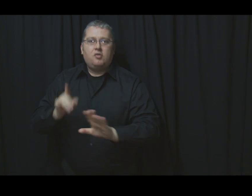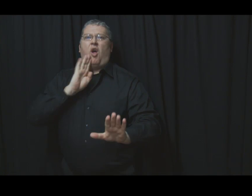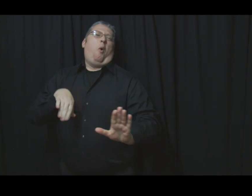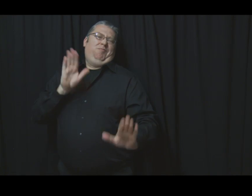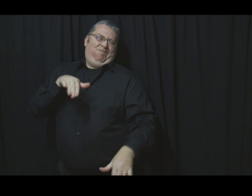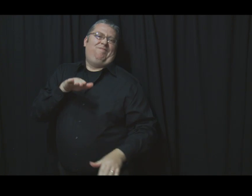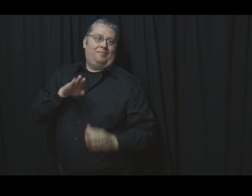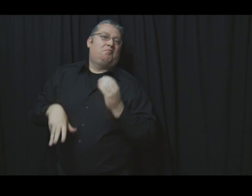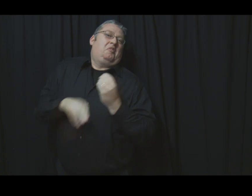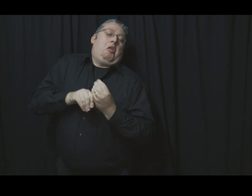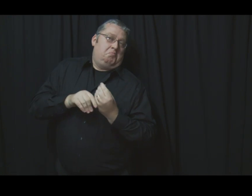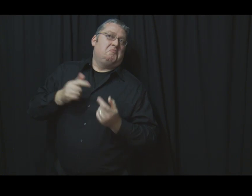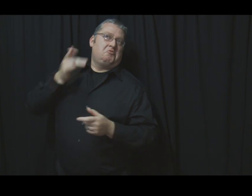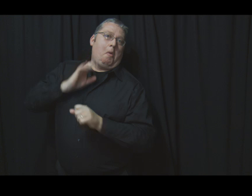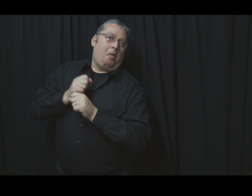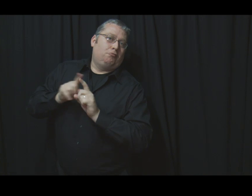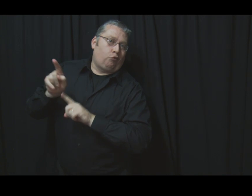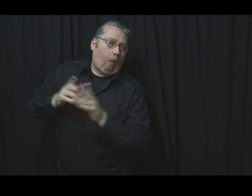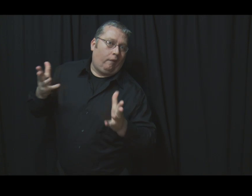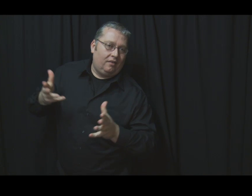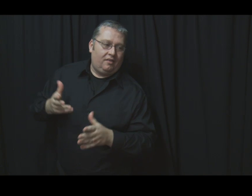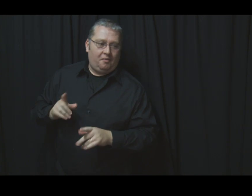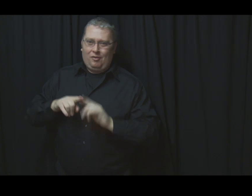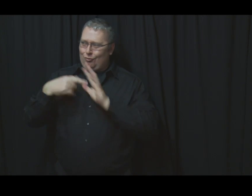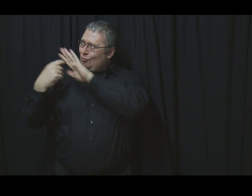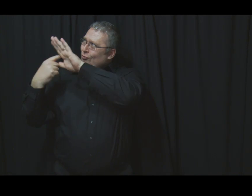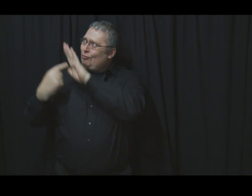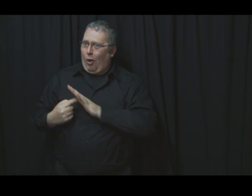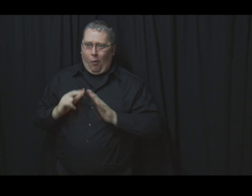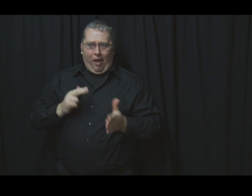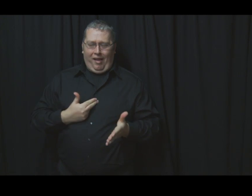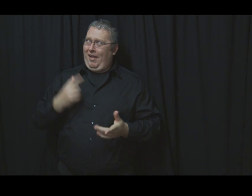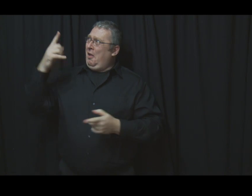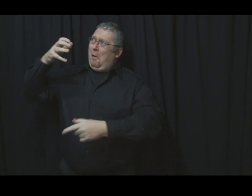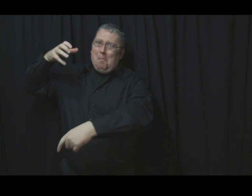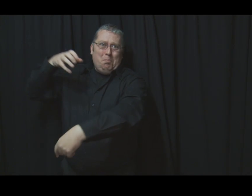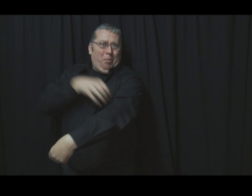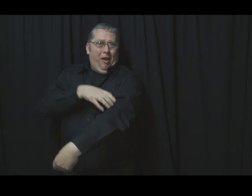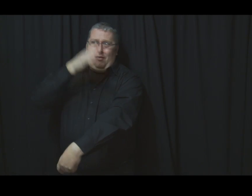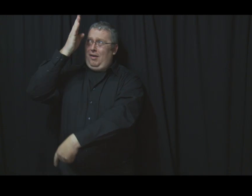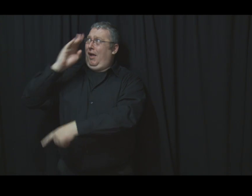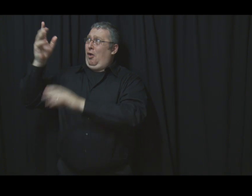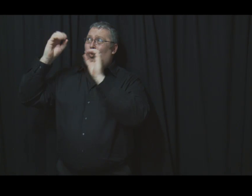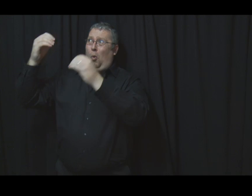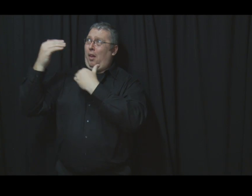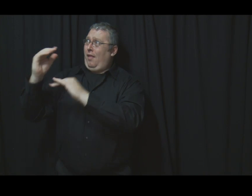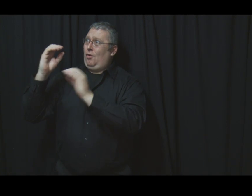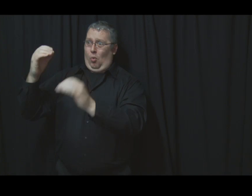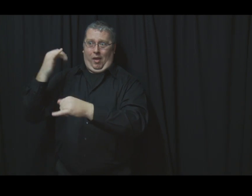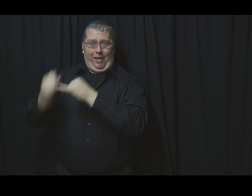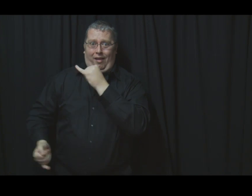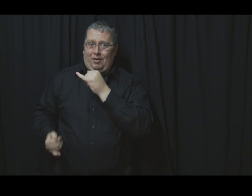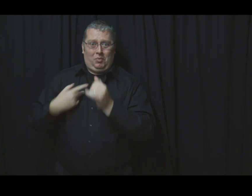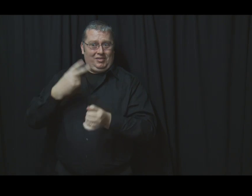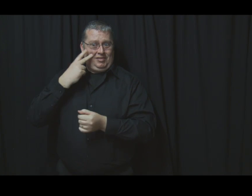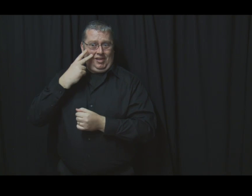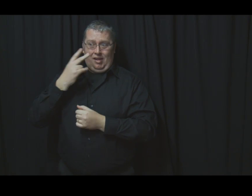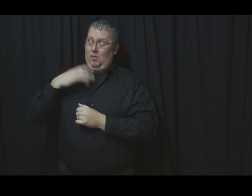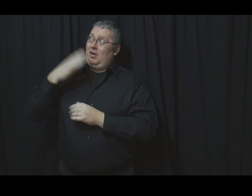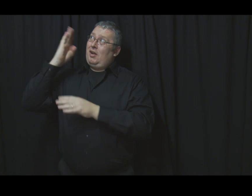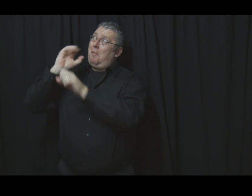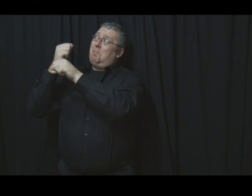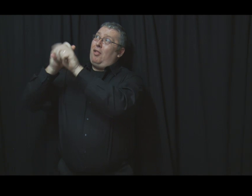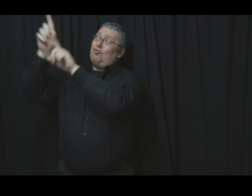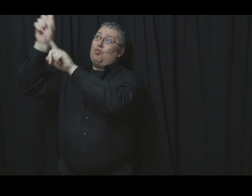I made the stars. And just to show us, He's an all-powerful God. He's an infinite God. So I made the stars, and He made them to show